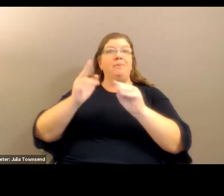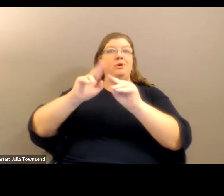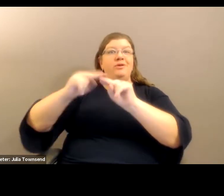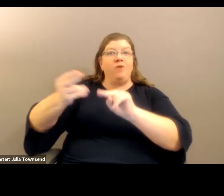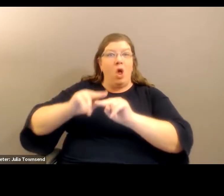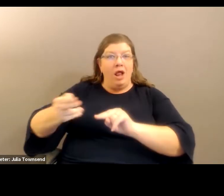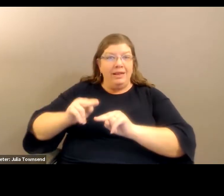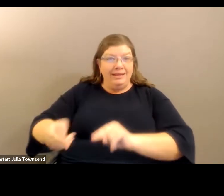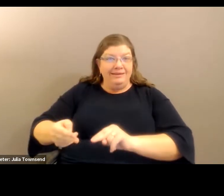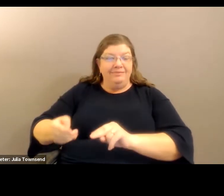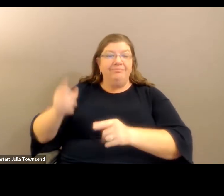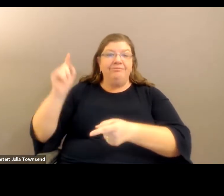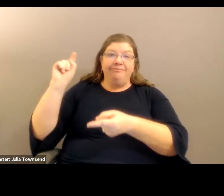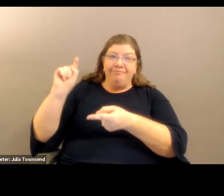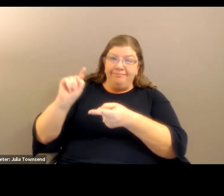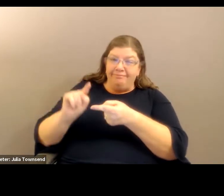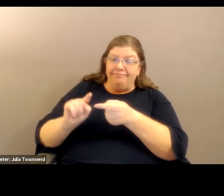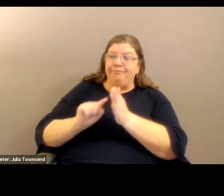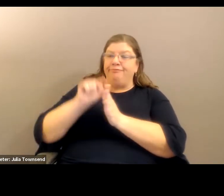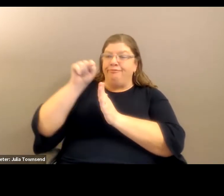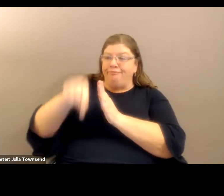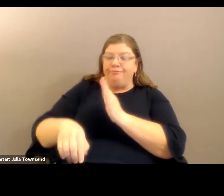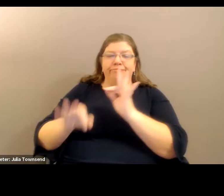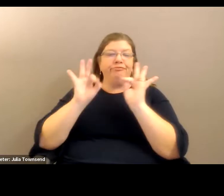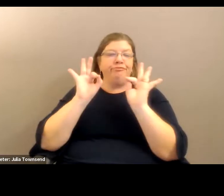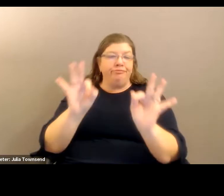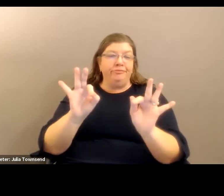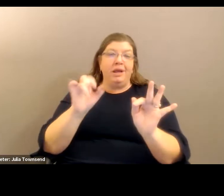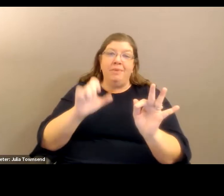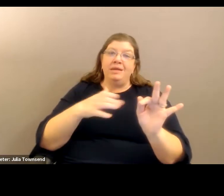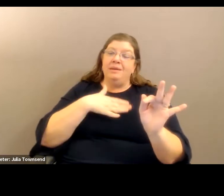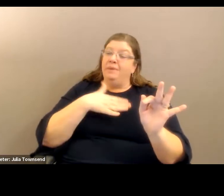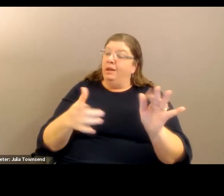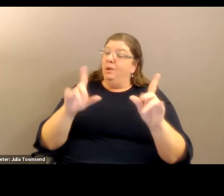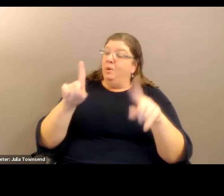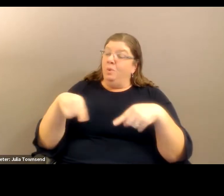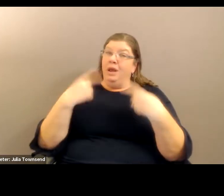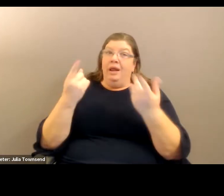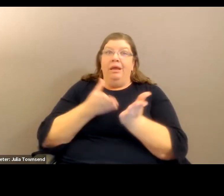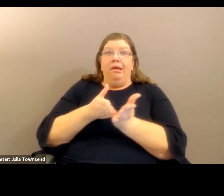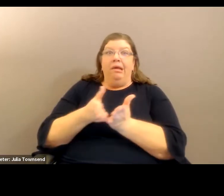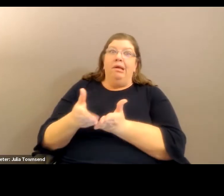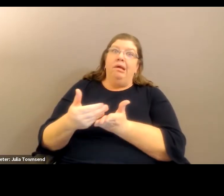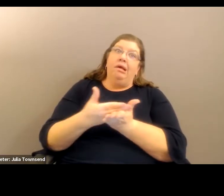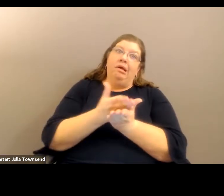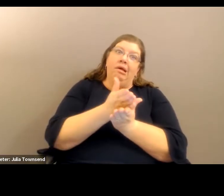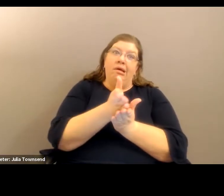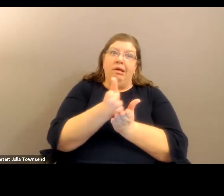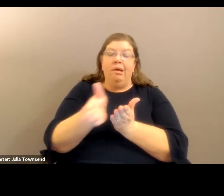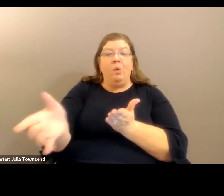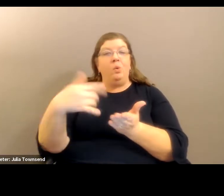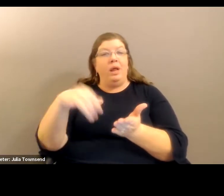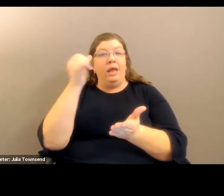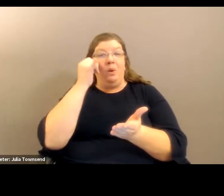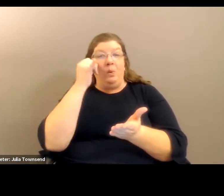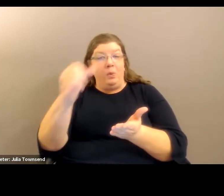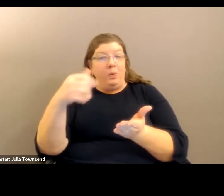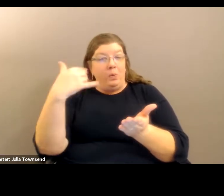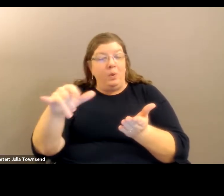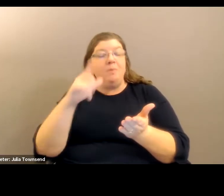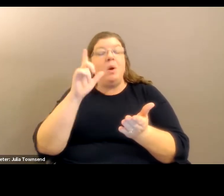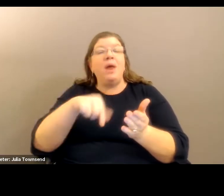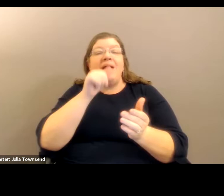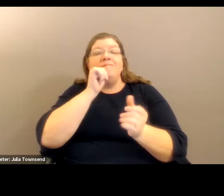getting where we have to go. And we all must admit, it's been a long and windy road to get here, but we have to continue to stay the